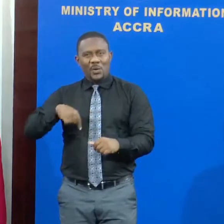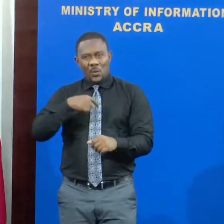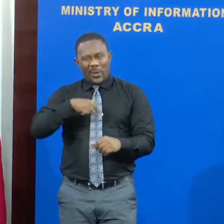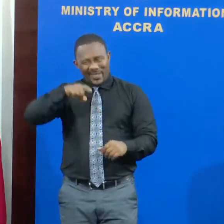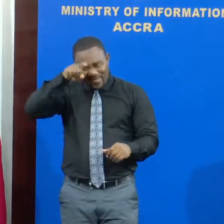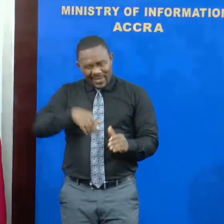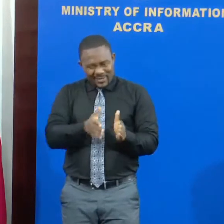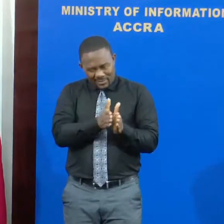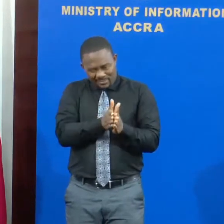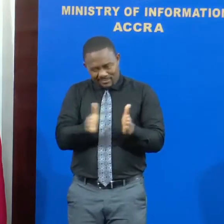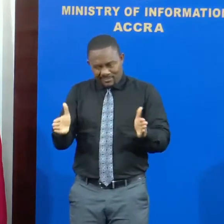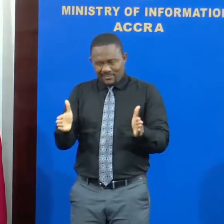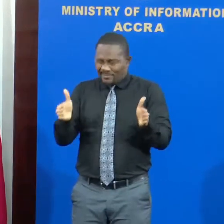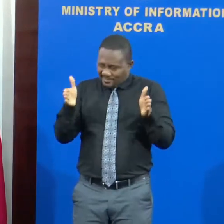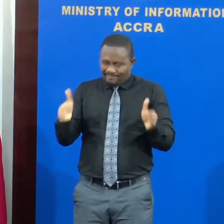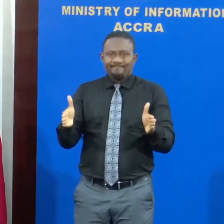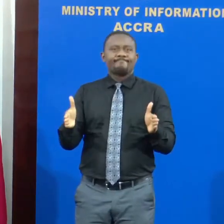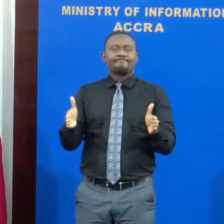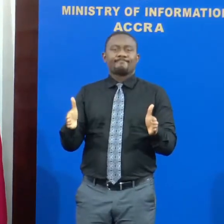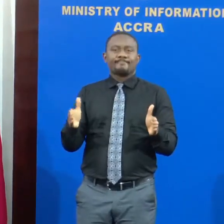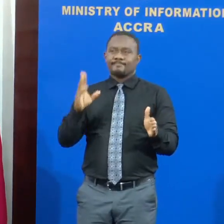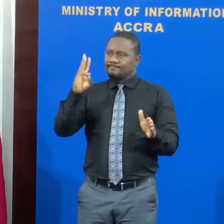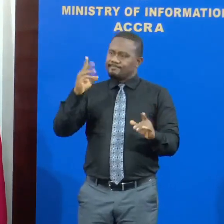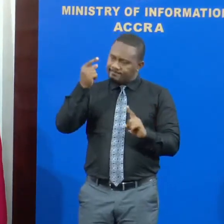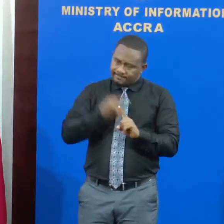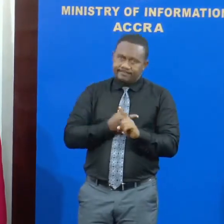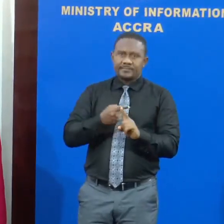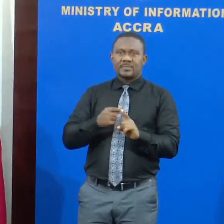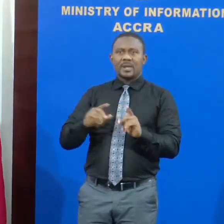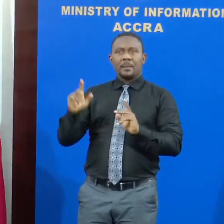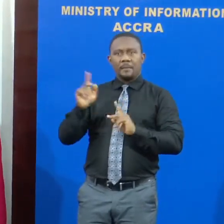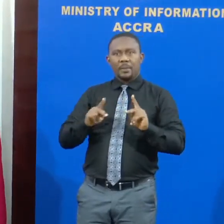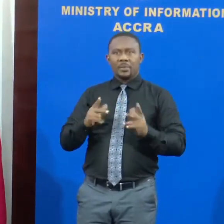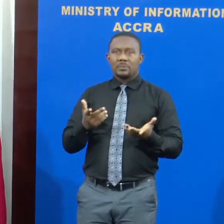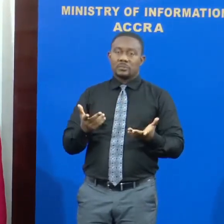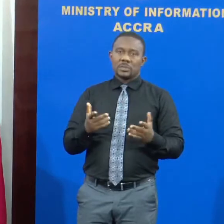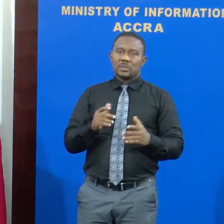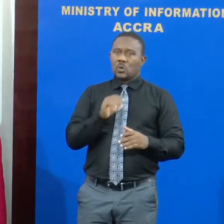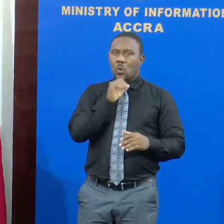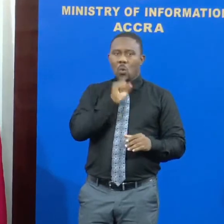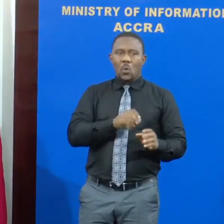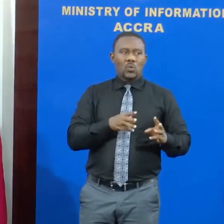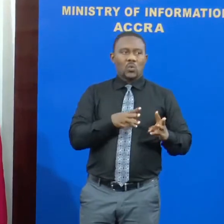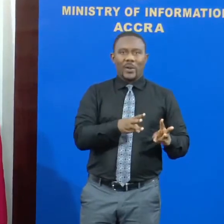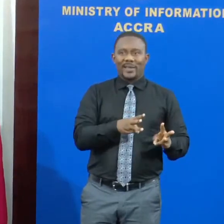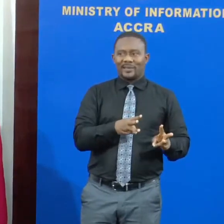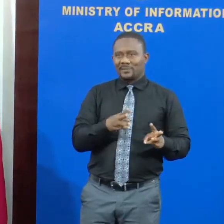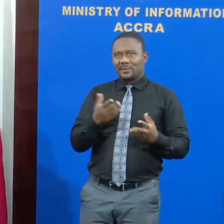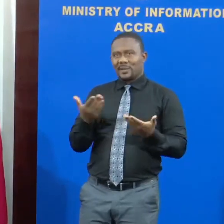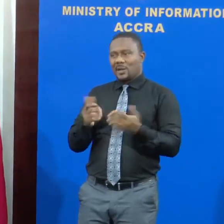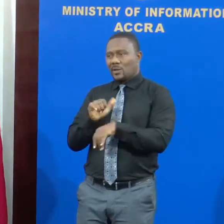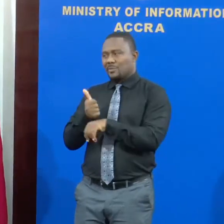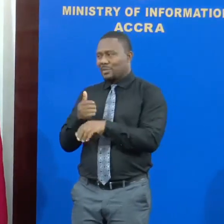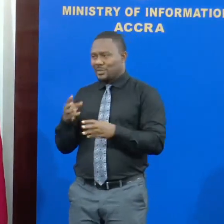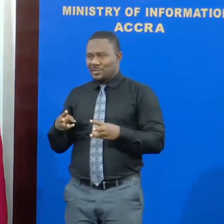to put some time limit on it, so that people will switch from the old to the new.